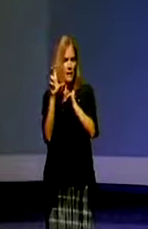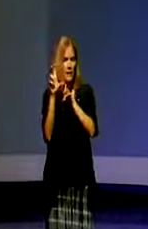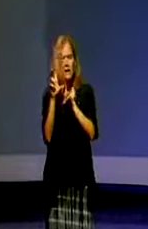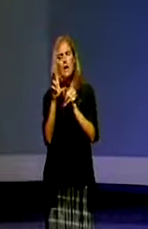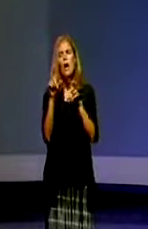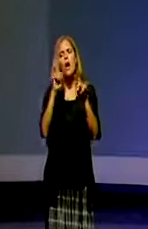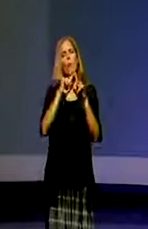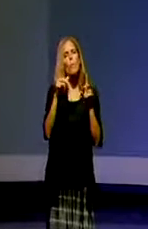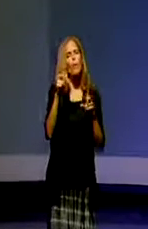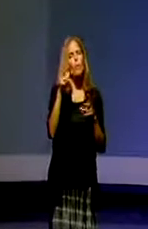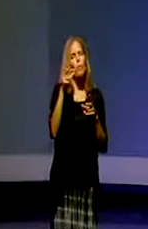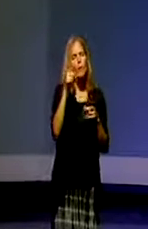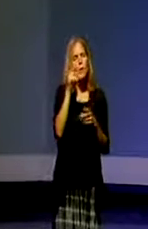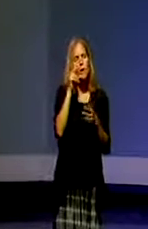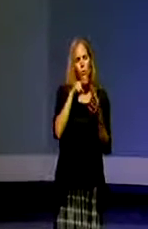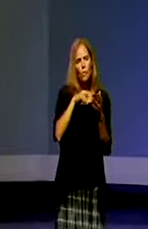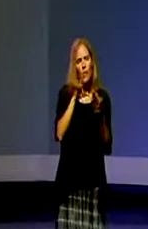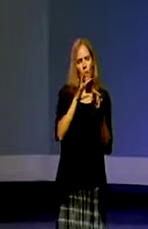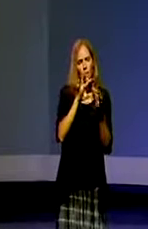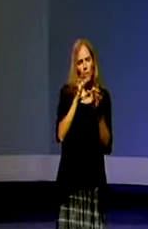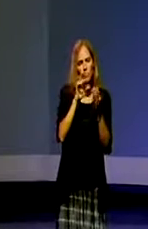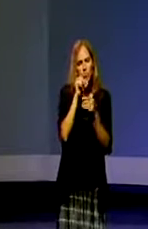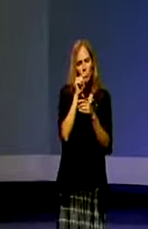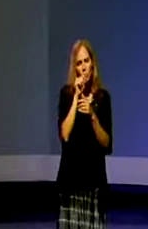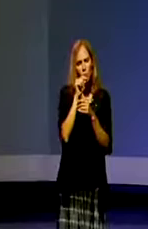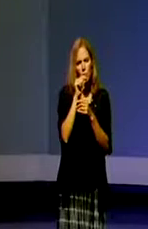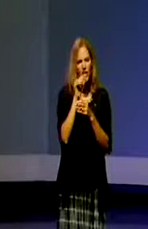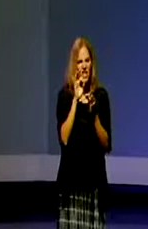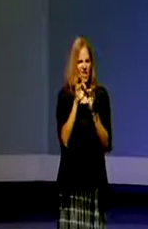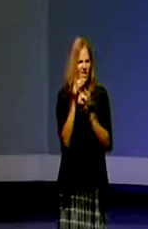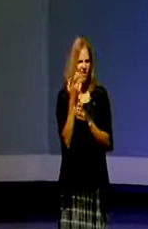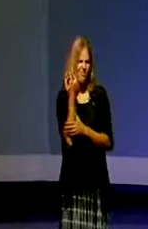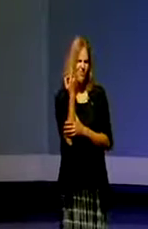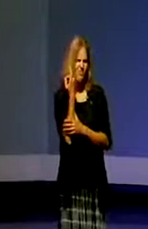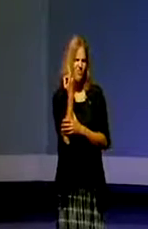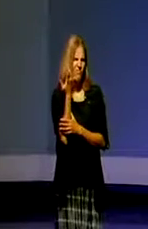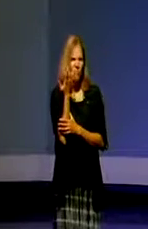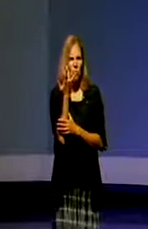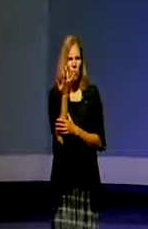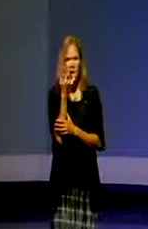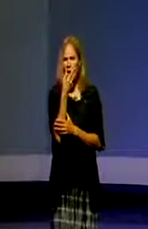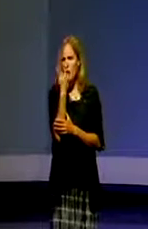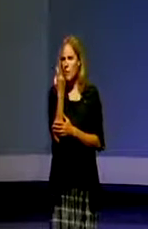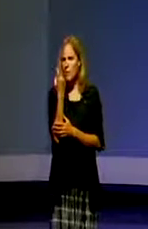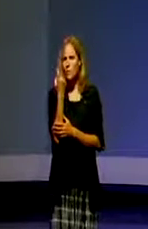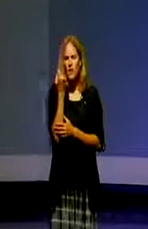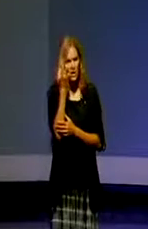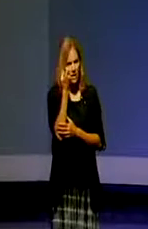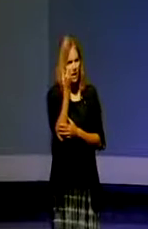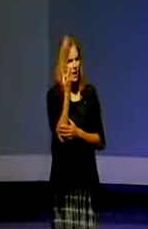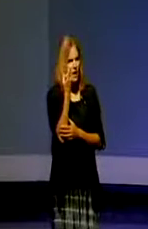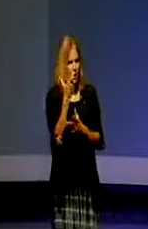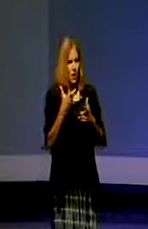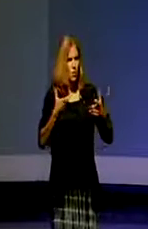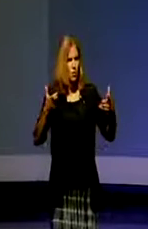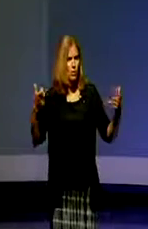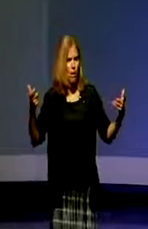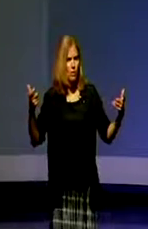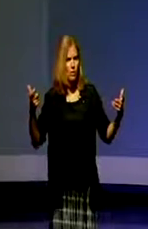when we read the bird detail, it makes us scratch our heads, because we get the fact that the kingdom of God will